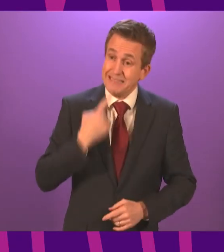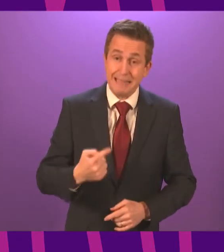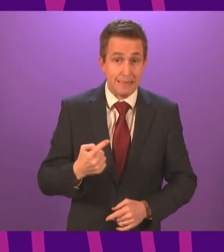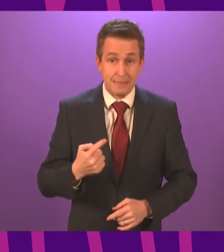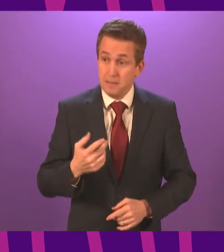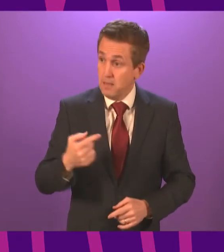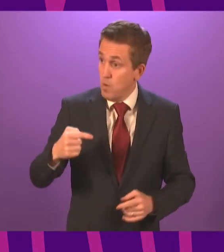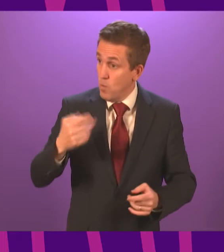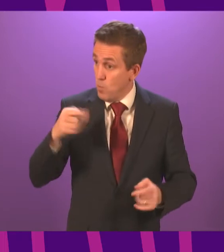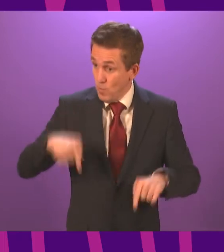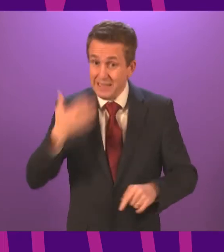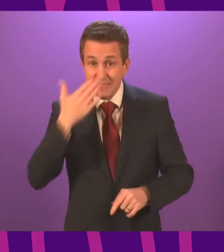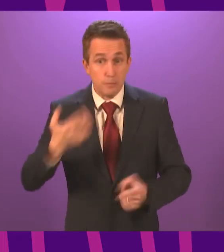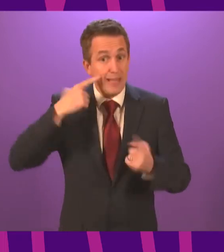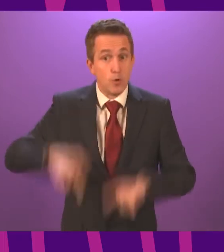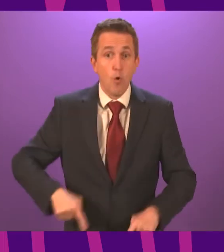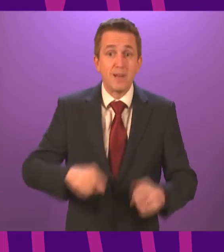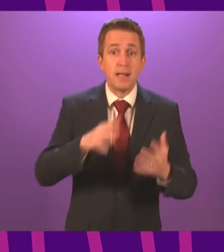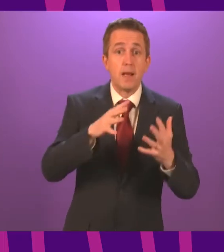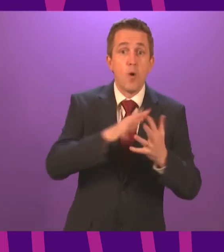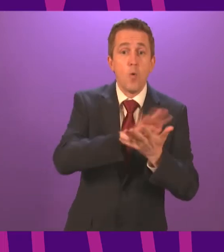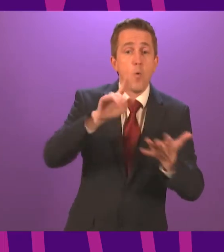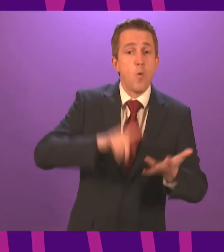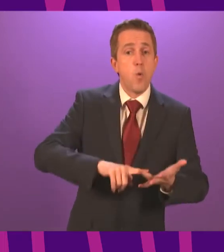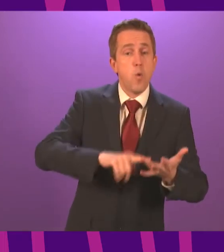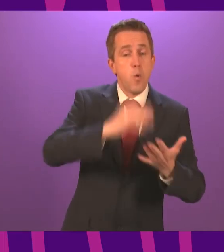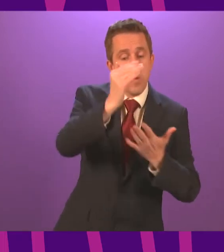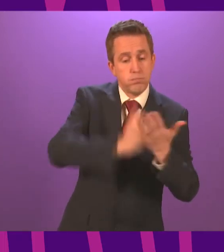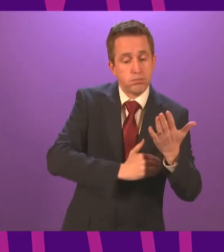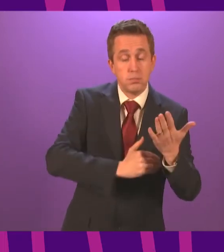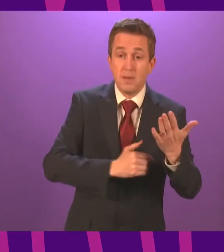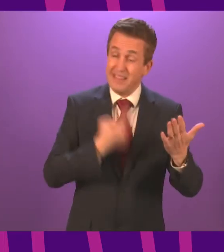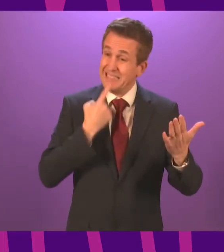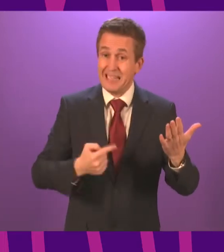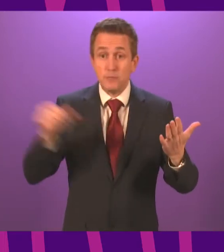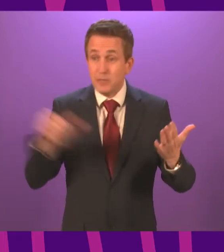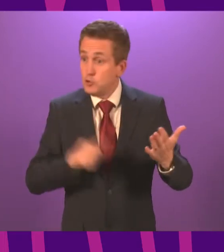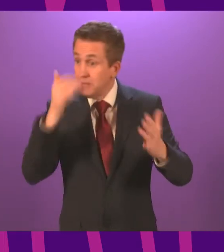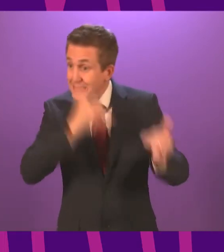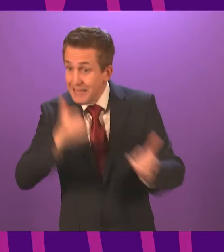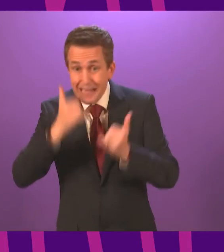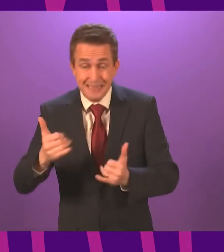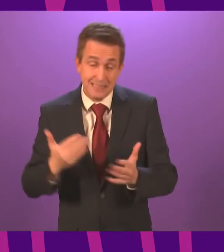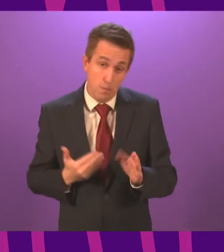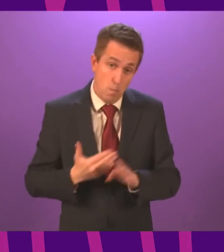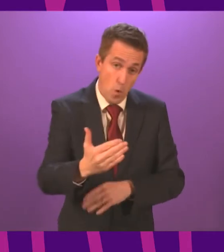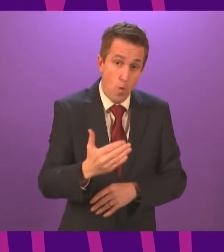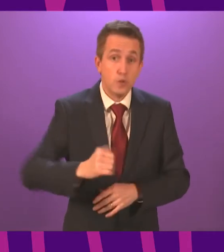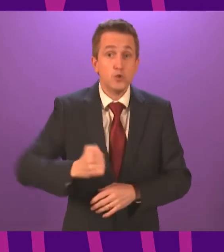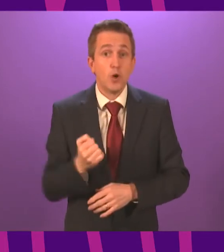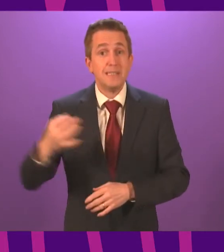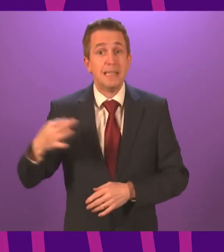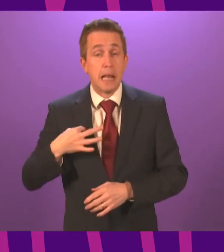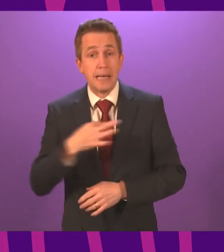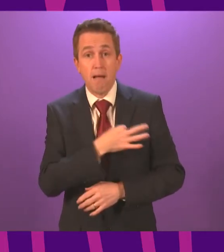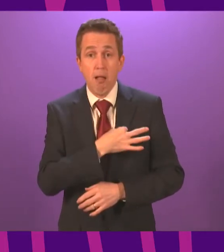Health Organization's recommendations to test and isolate those with the virus. We've had the Scottish Government's clinical advisors telling us night